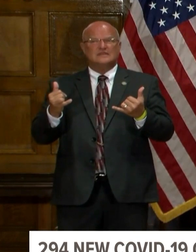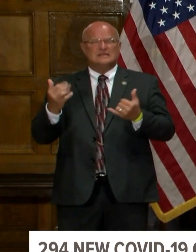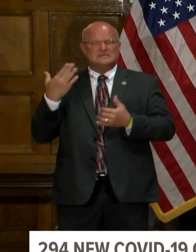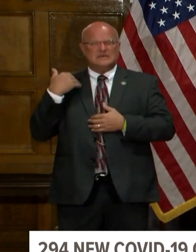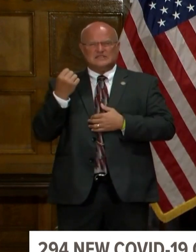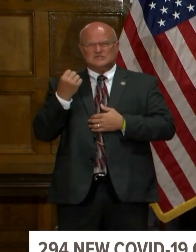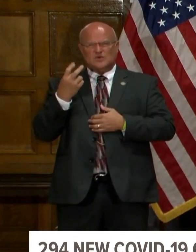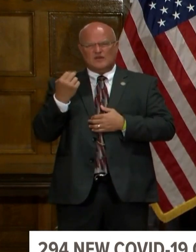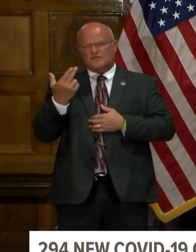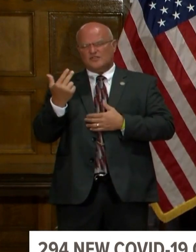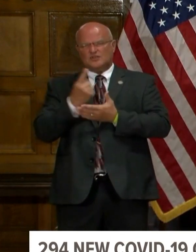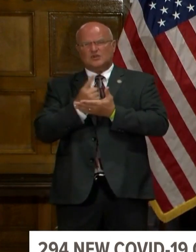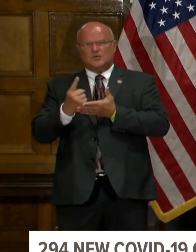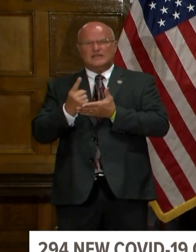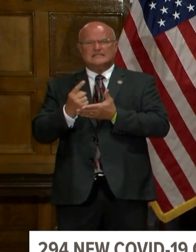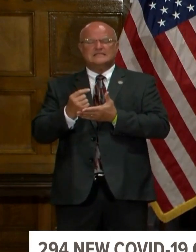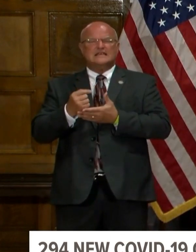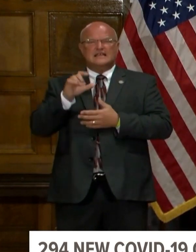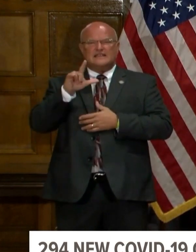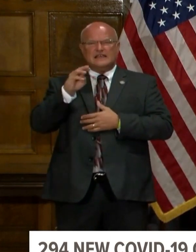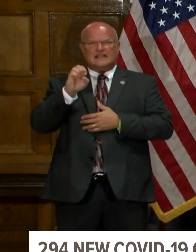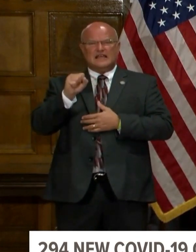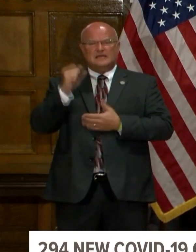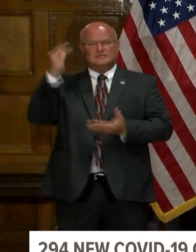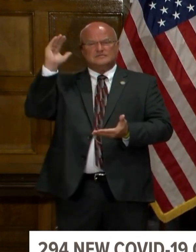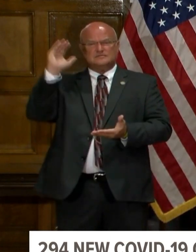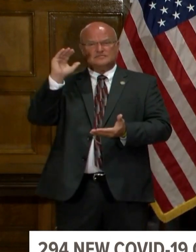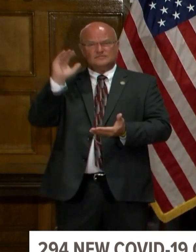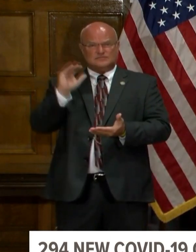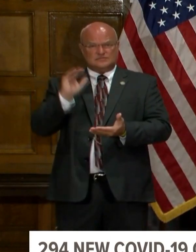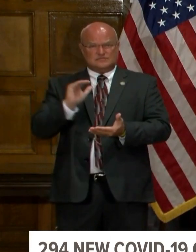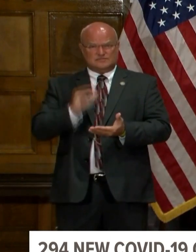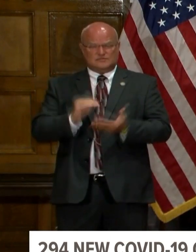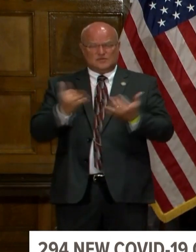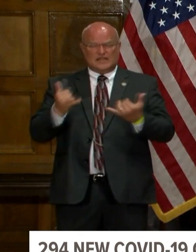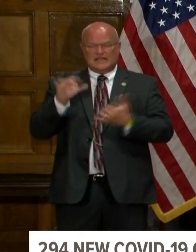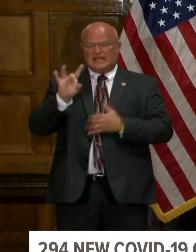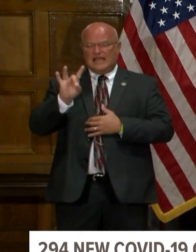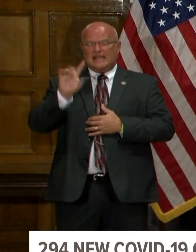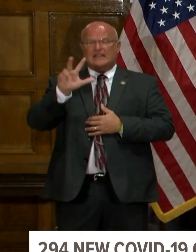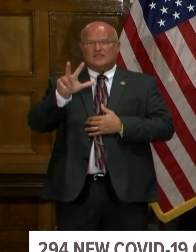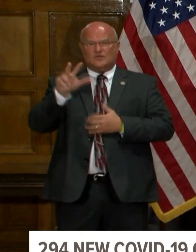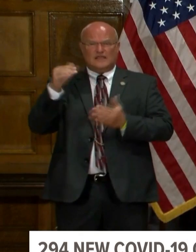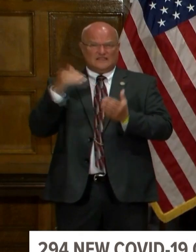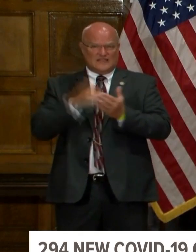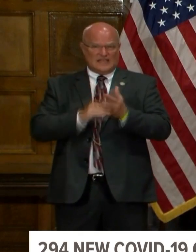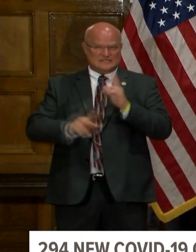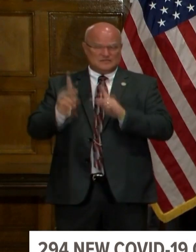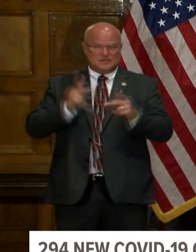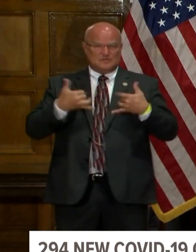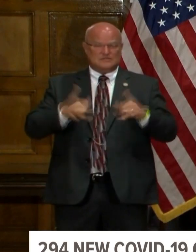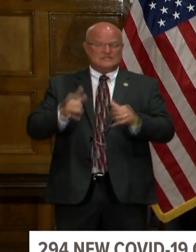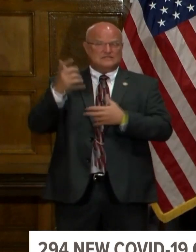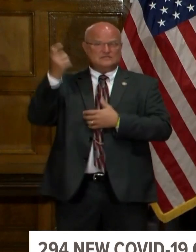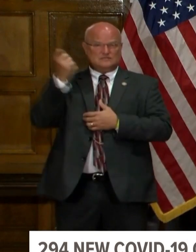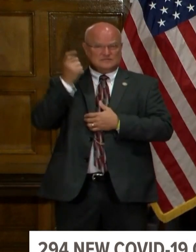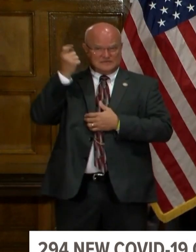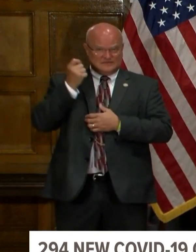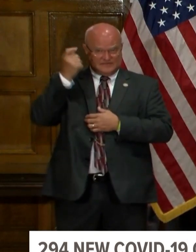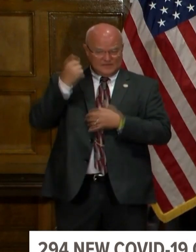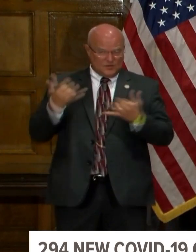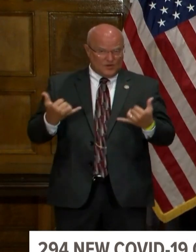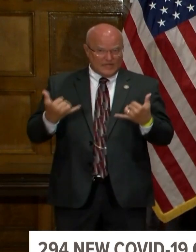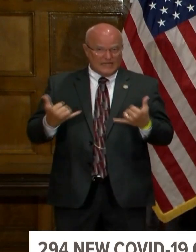weeks, we've seen a drop in the continued claims on unemployment. We're about 83,000 Arkansans who are still receiving unemployment